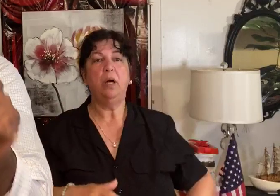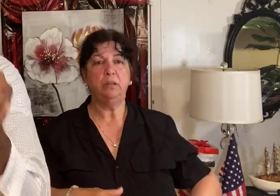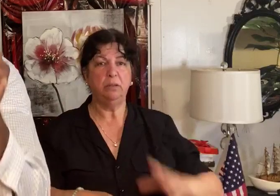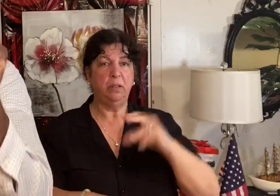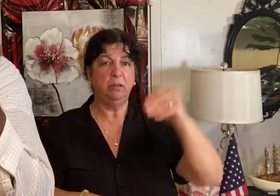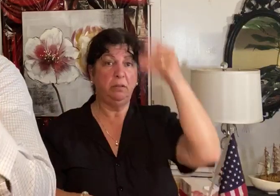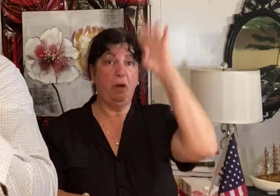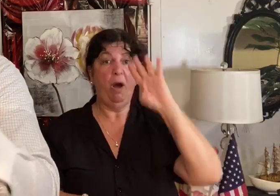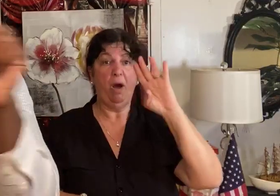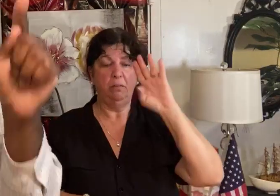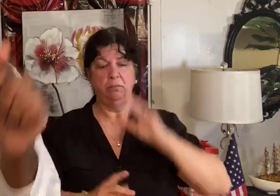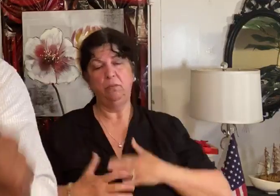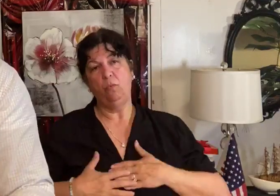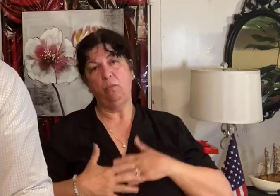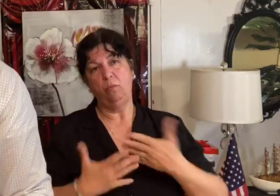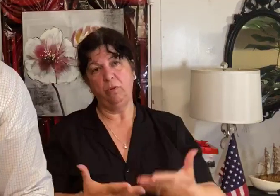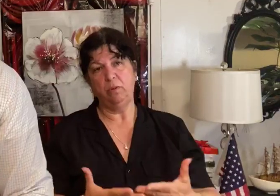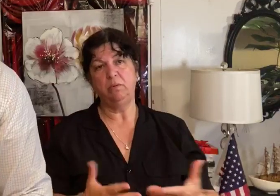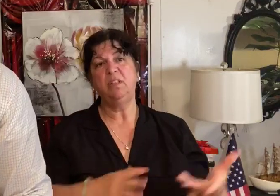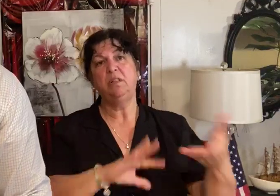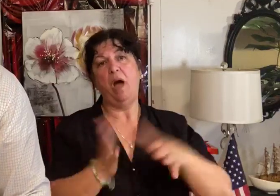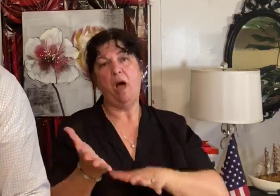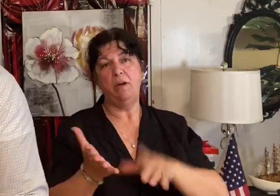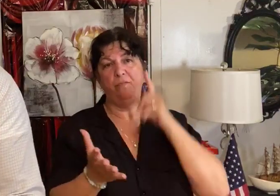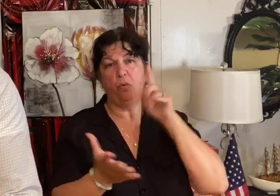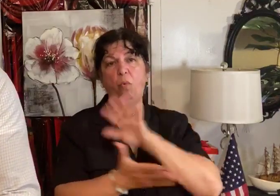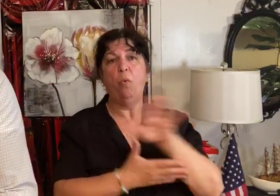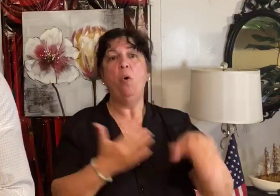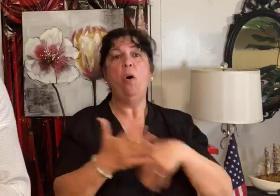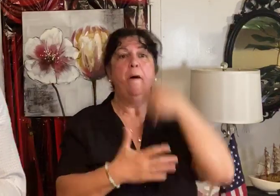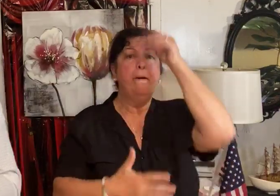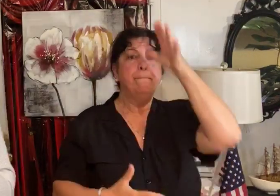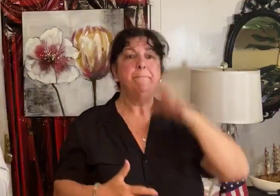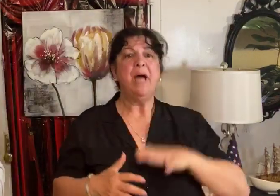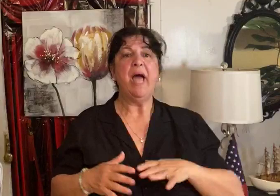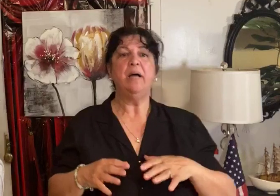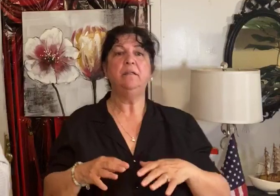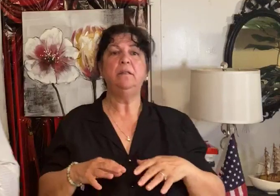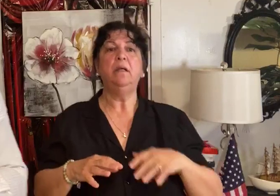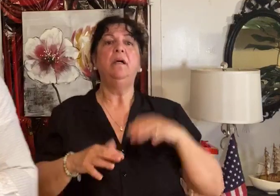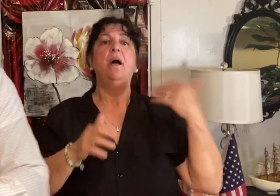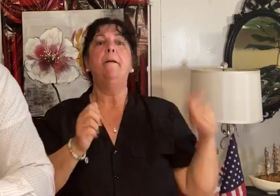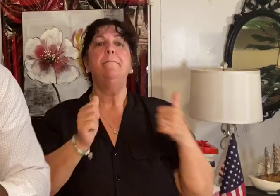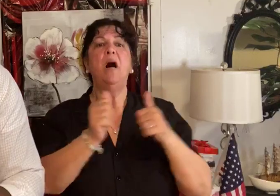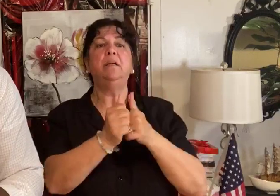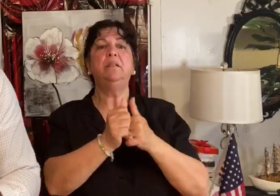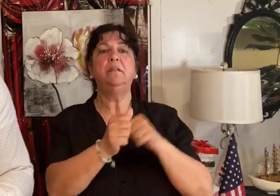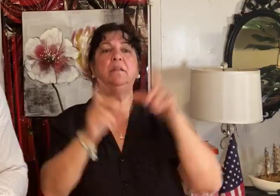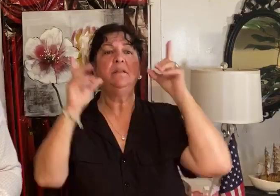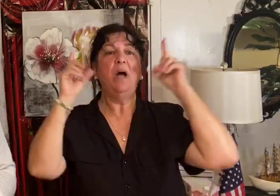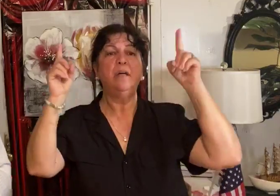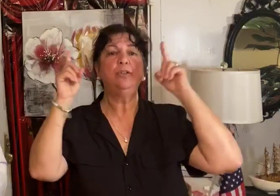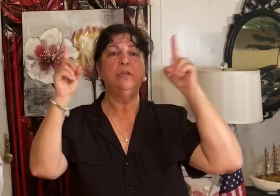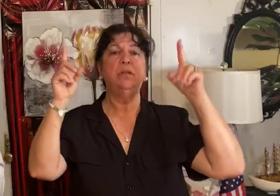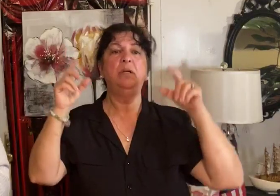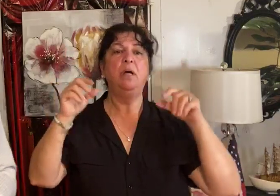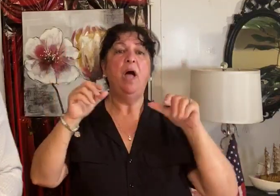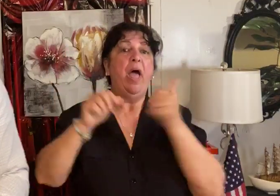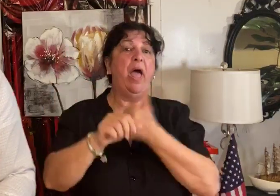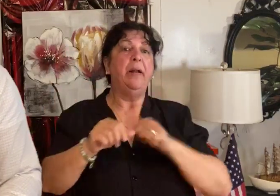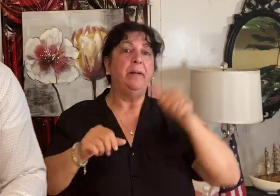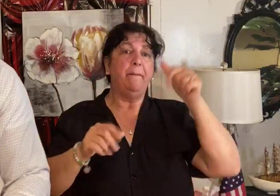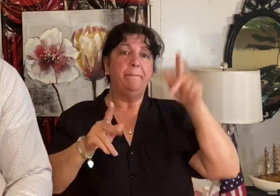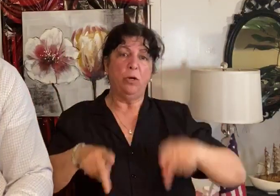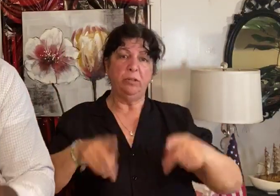life for all mankind. That's what we need. The apostles' doctrine. If any person would come